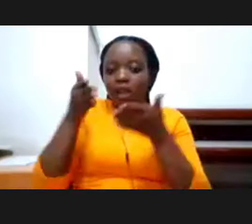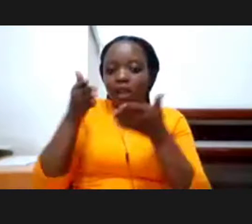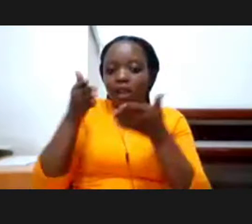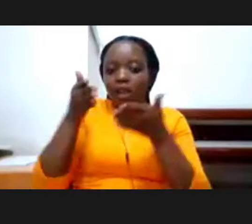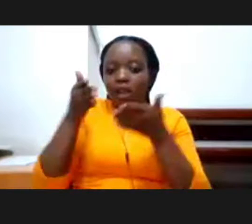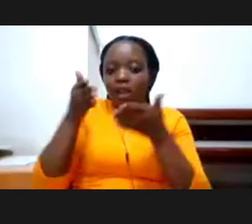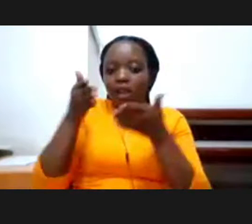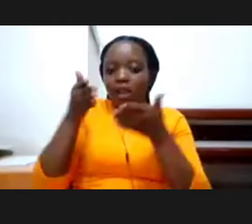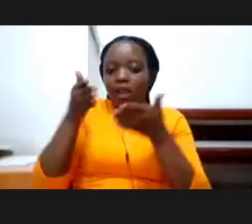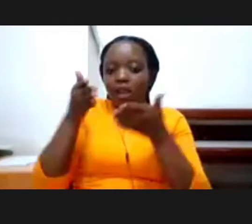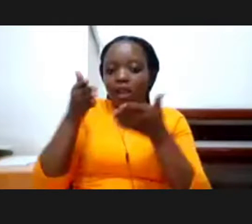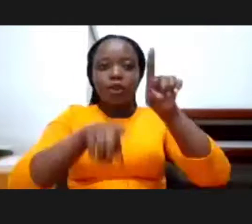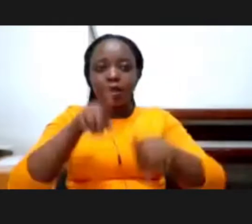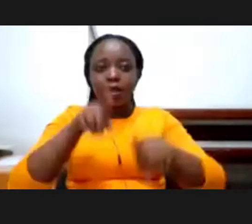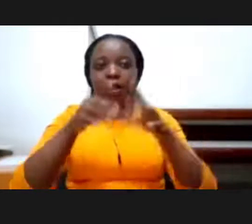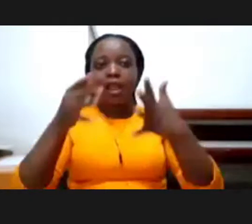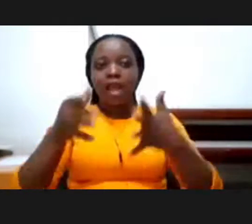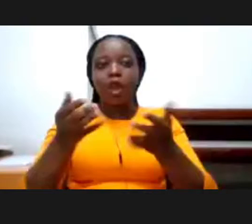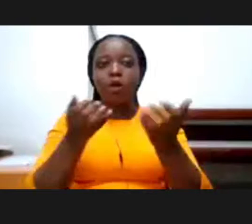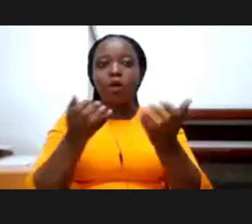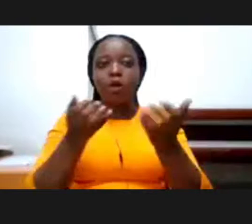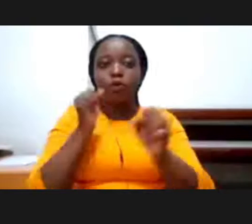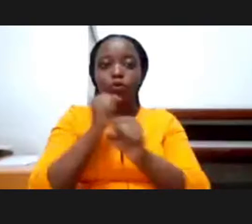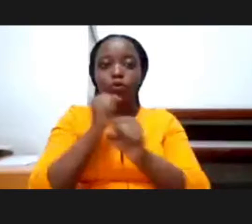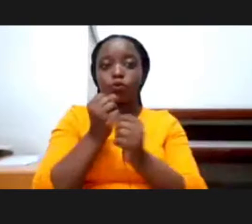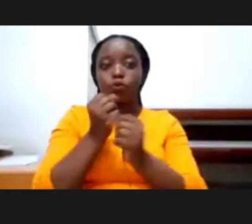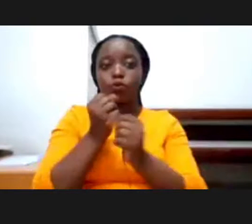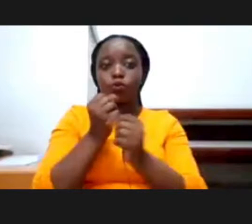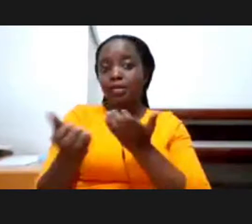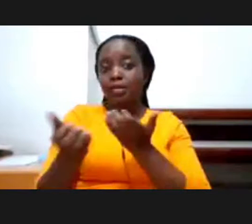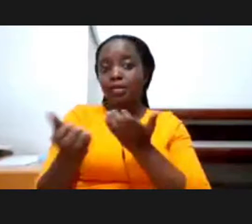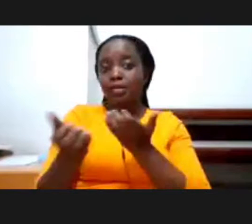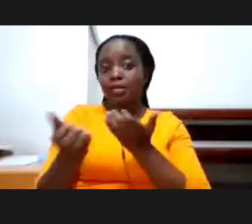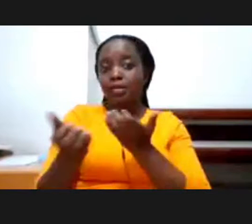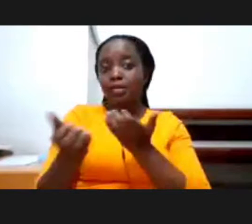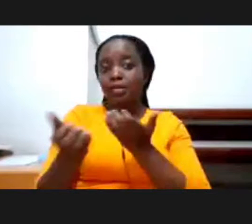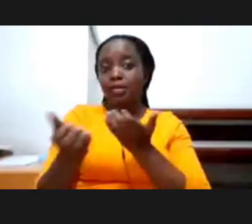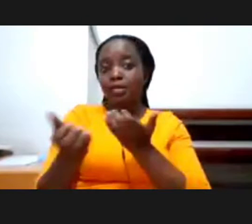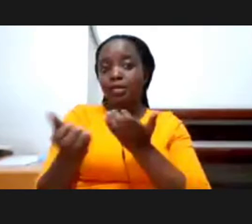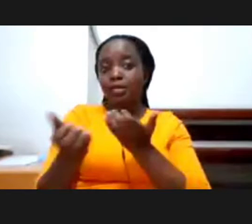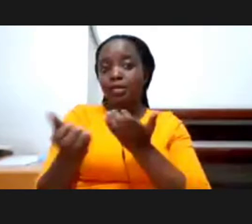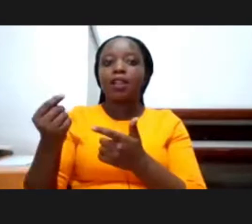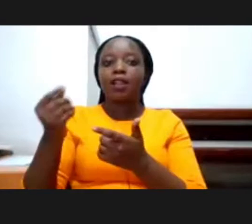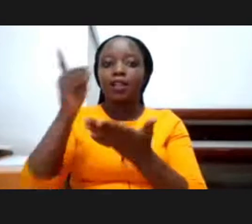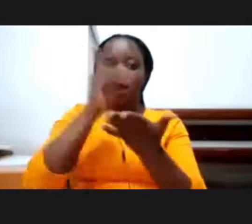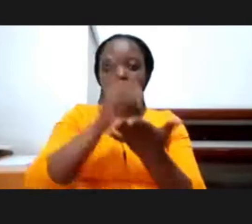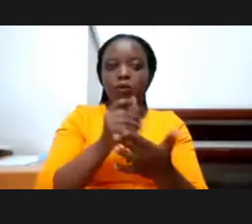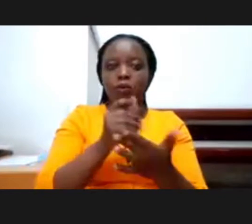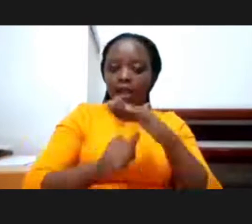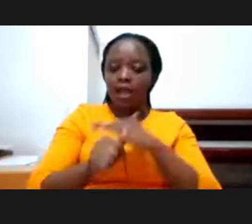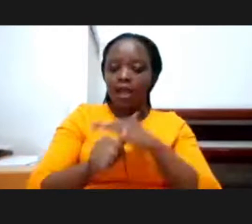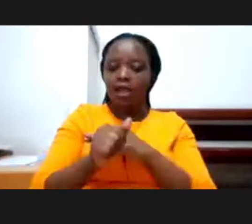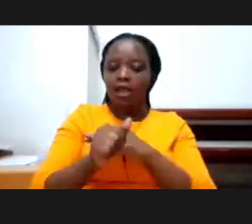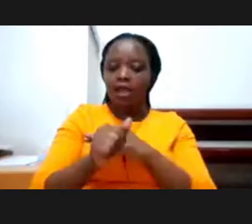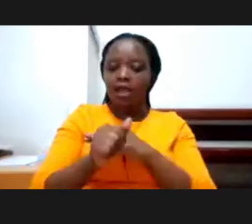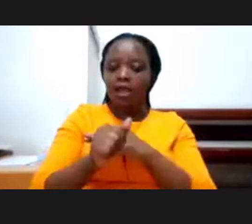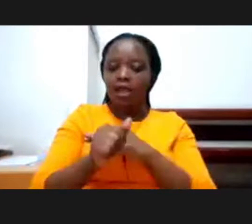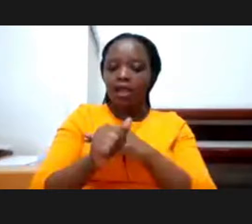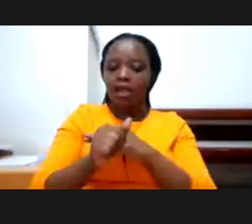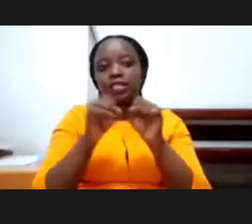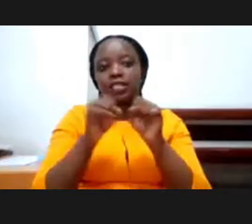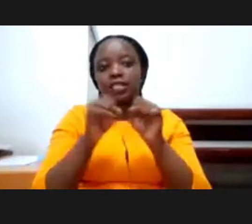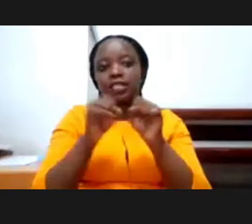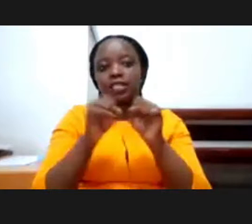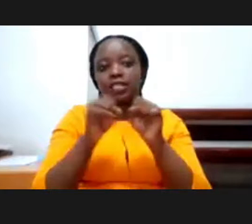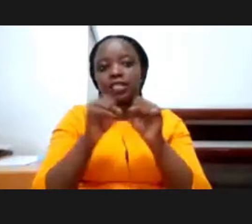CSV files in the return template. So the line item record for sales or purchases, they don't